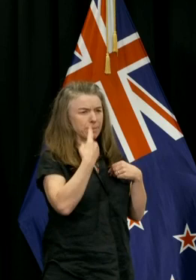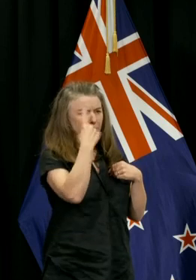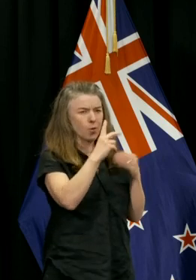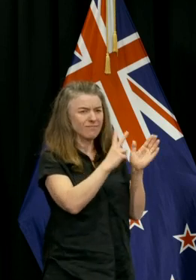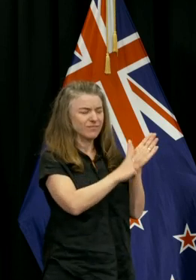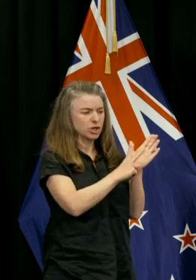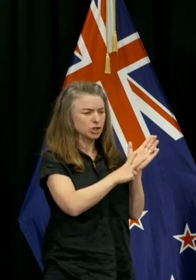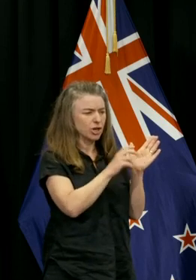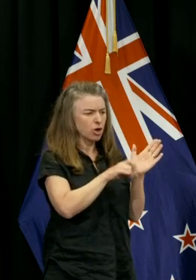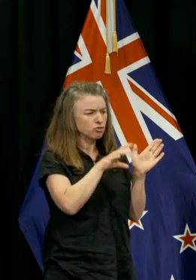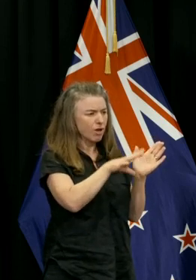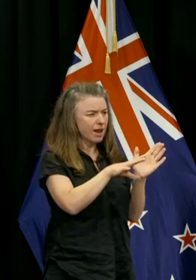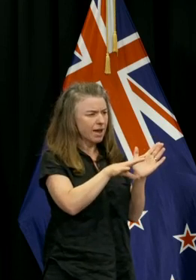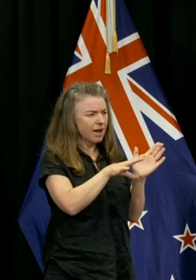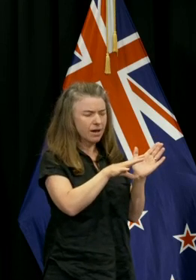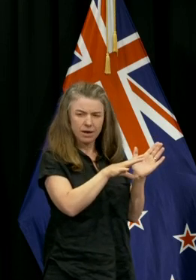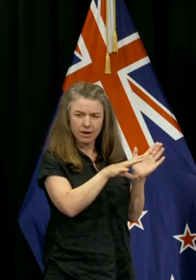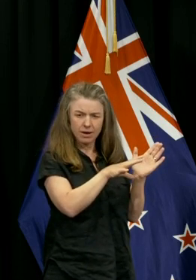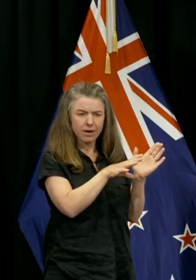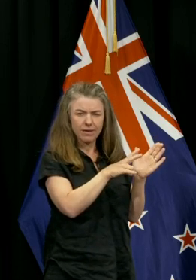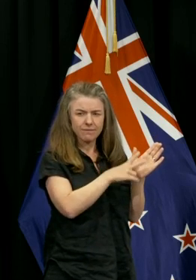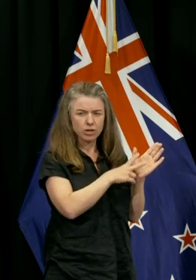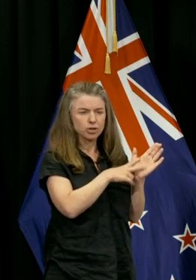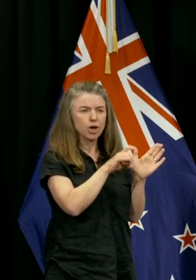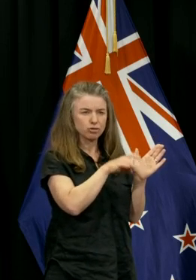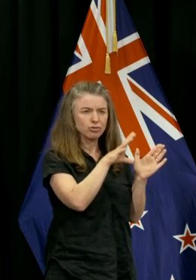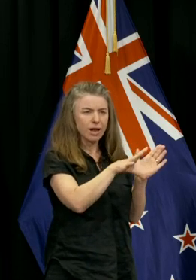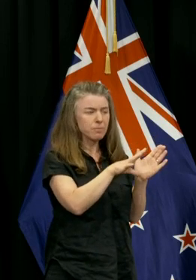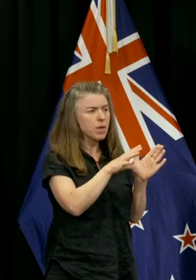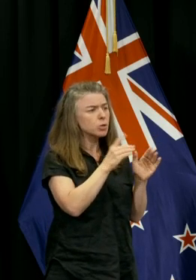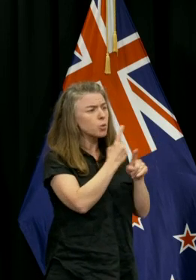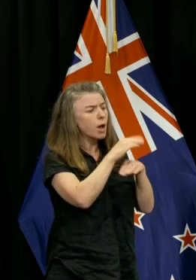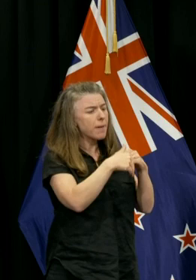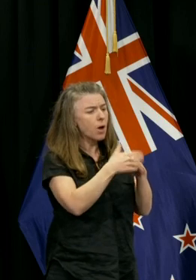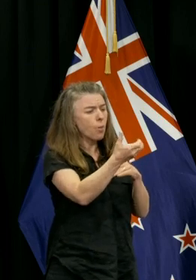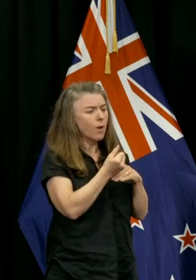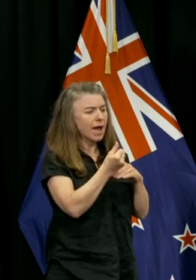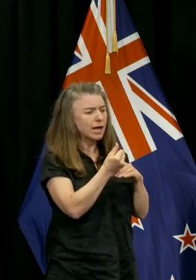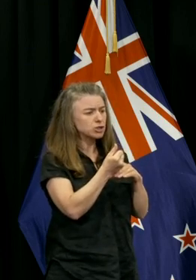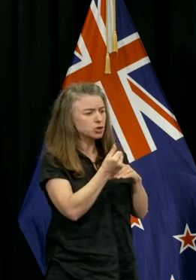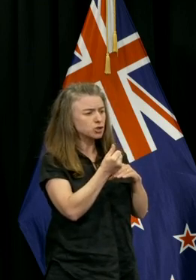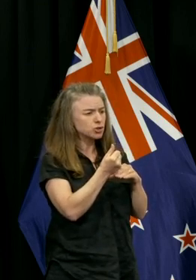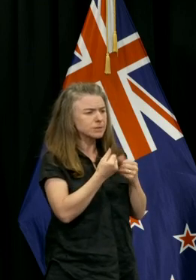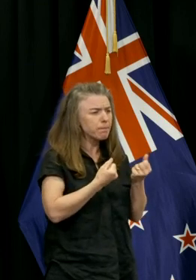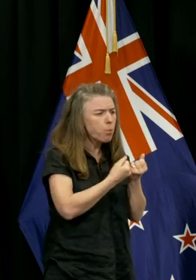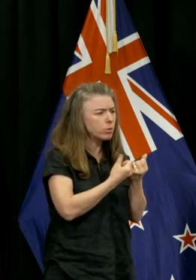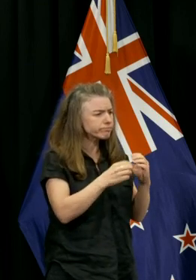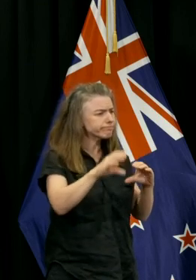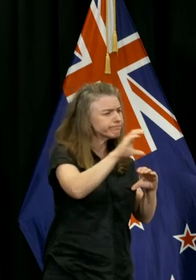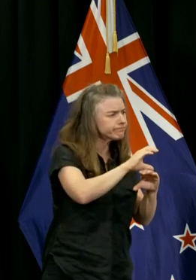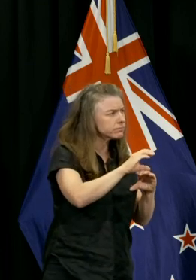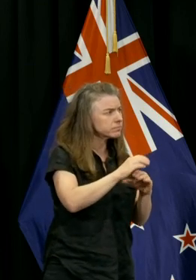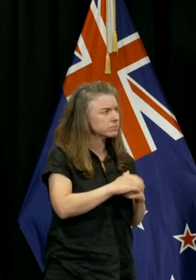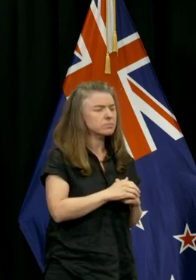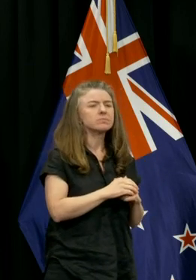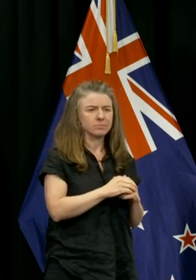money on top of any wage subsidy, and what was the response, if any? The approach, as I understand we